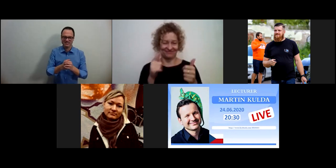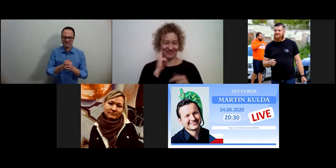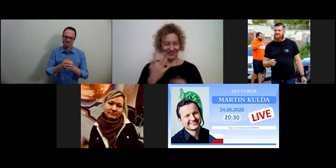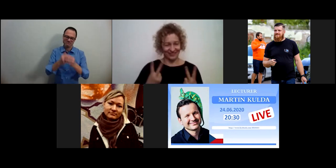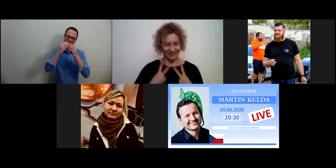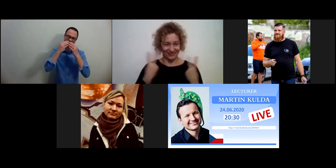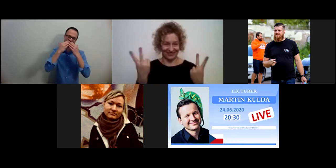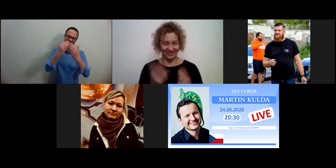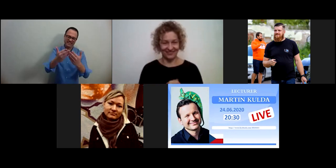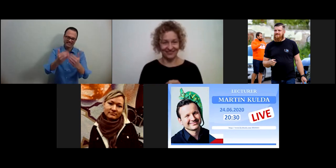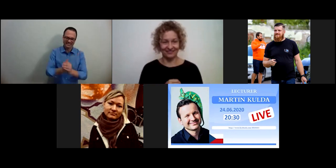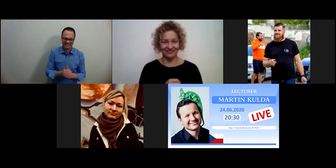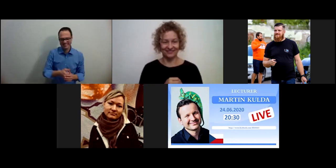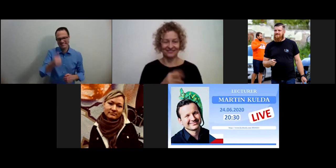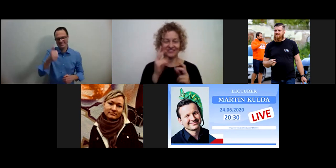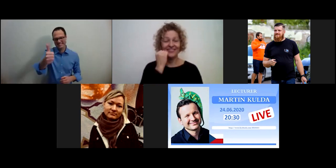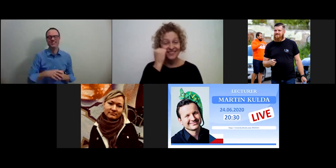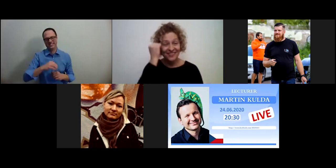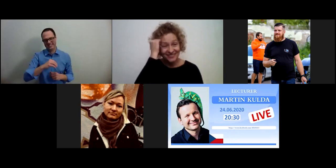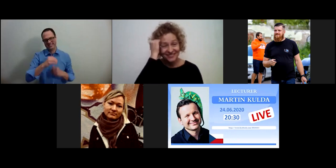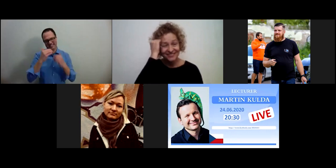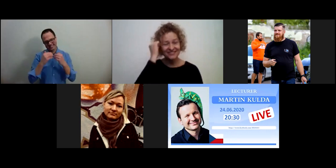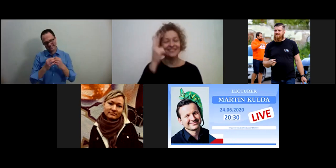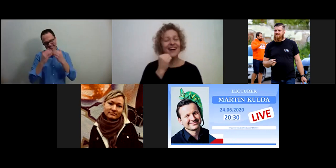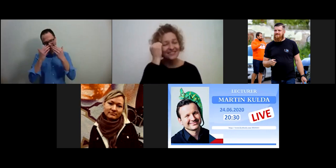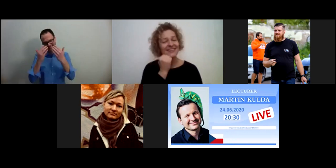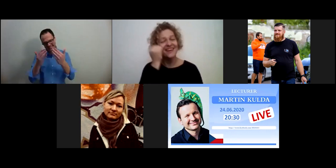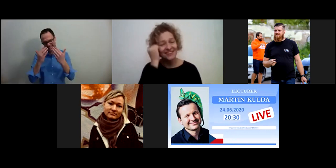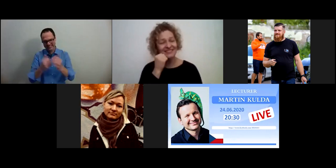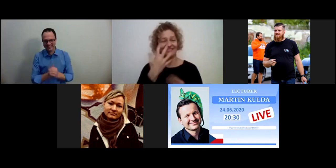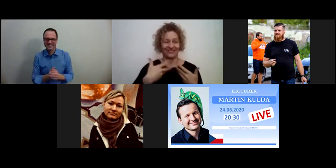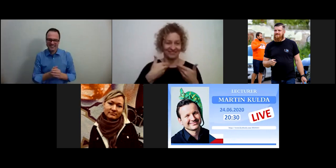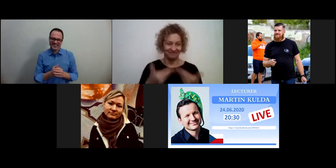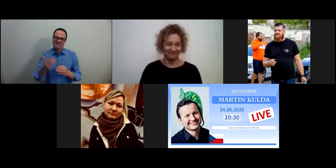Deaf People United, I'm so happy. Thank you for this initiative.